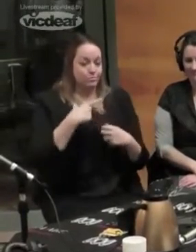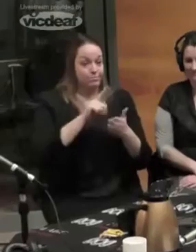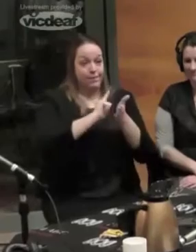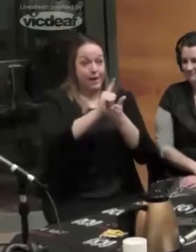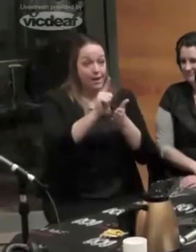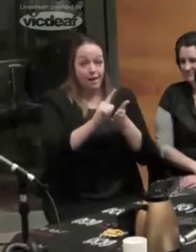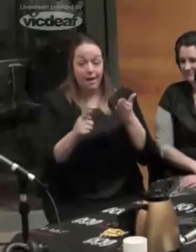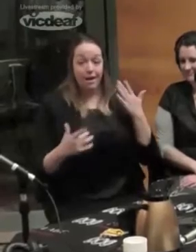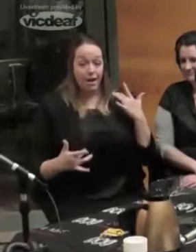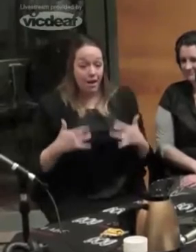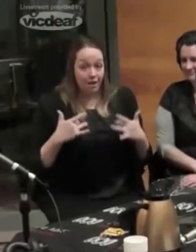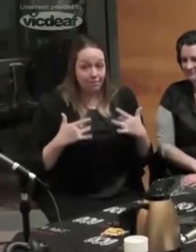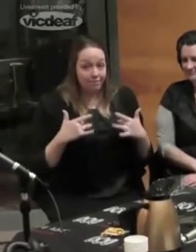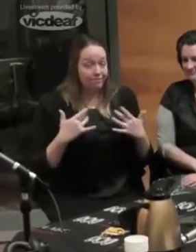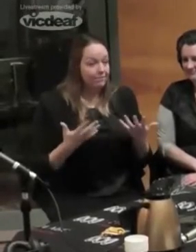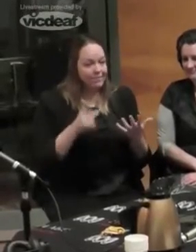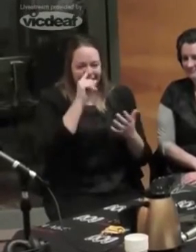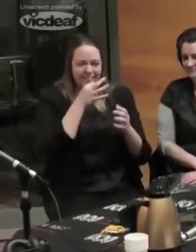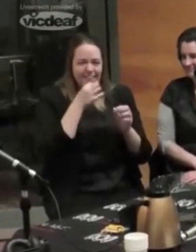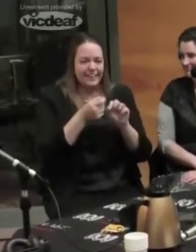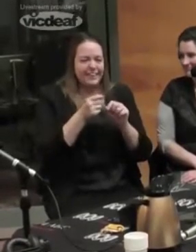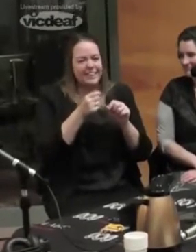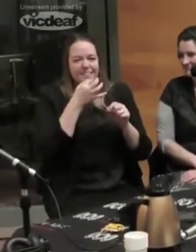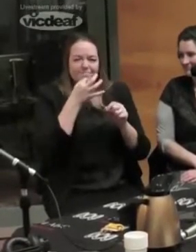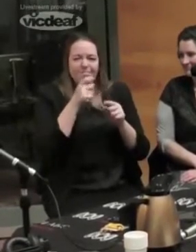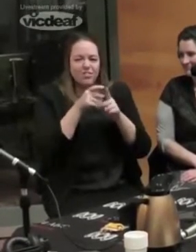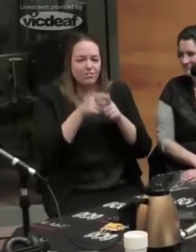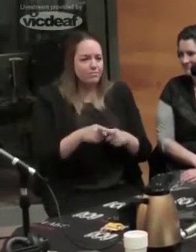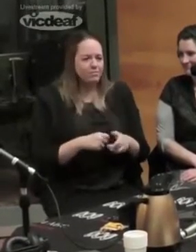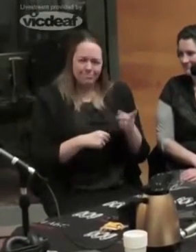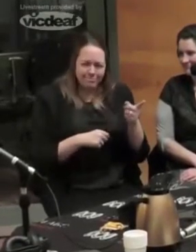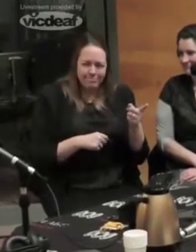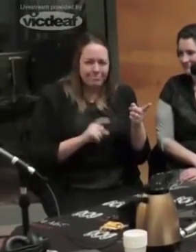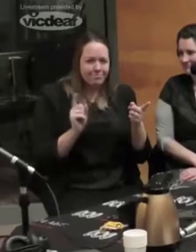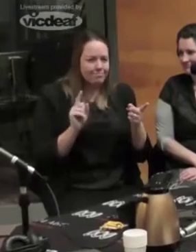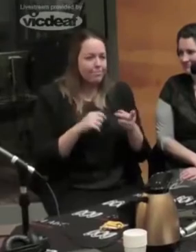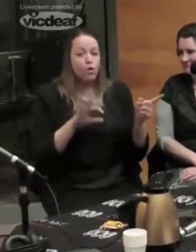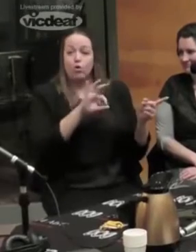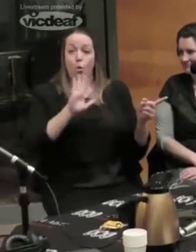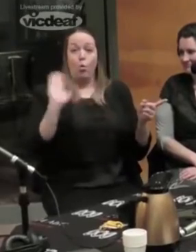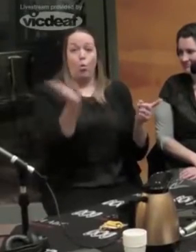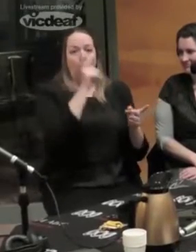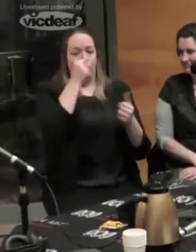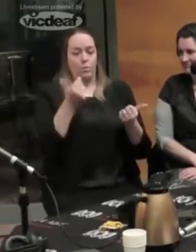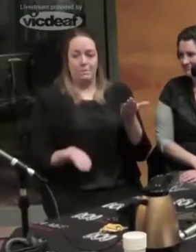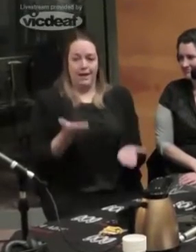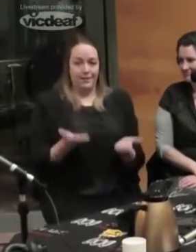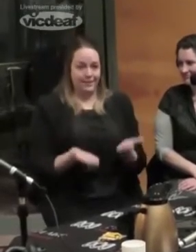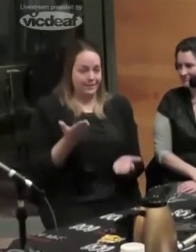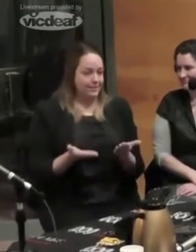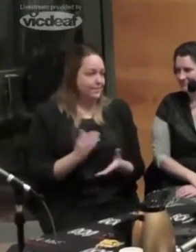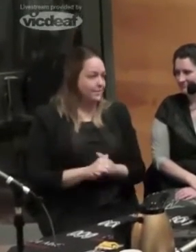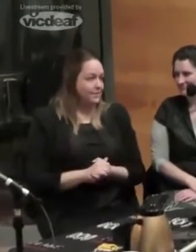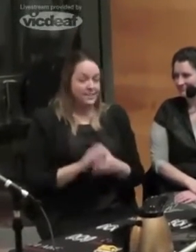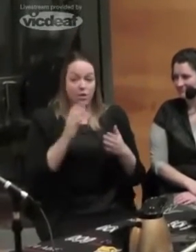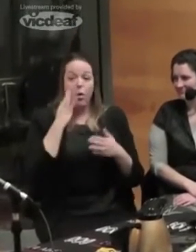get perilously difficult and tricky. What do you mean? Well, not everybody, first of all, maintains their balance forever. True. Secondly, your hips start